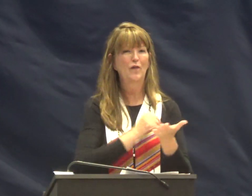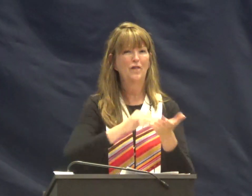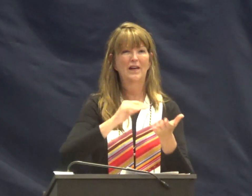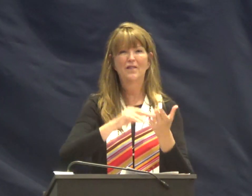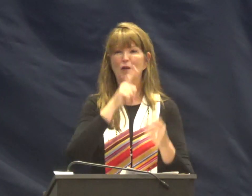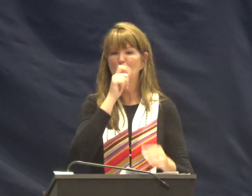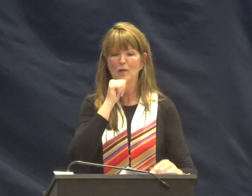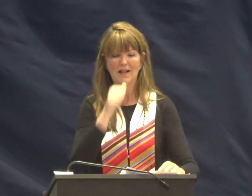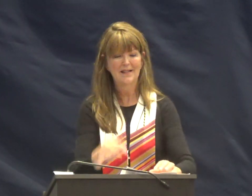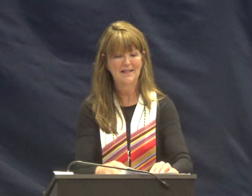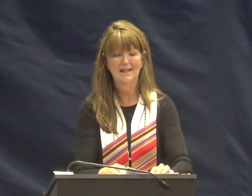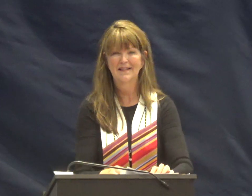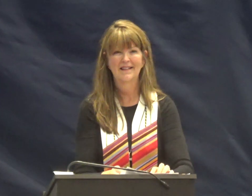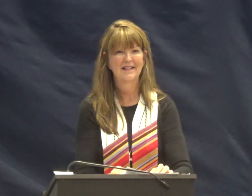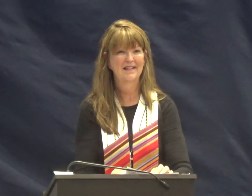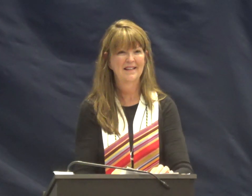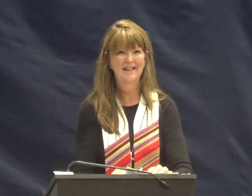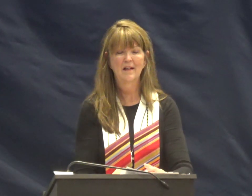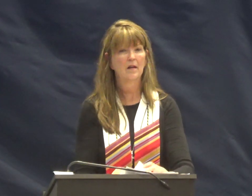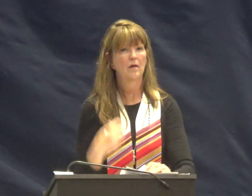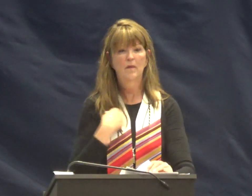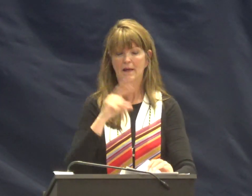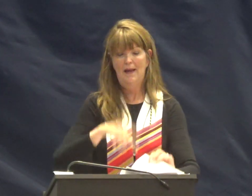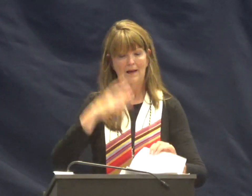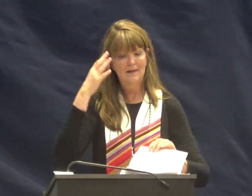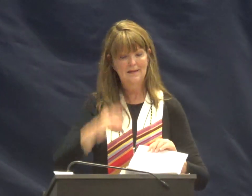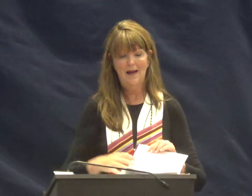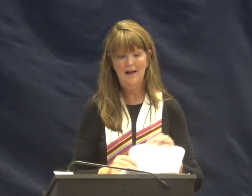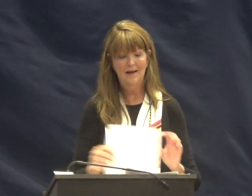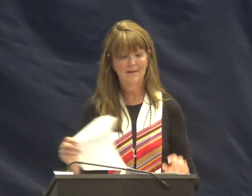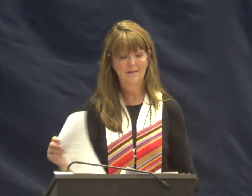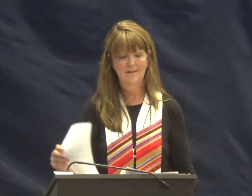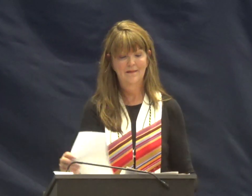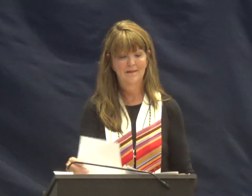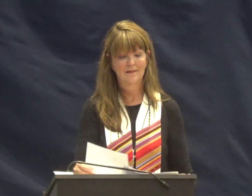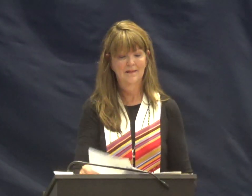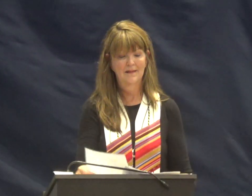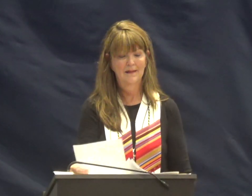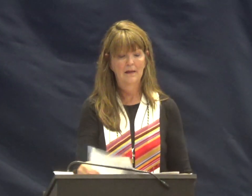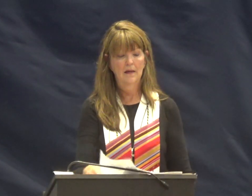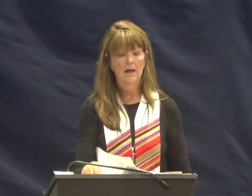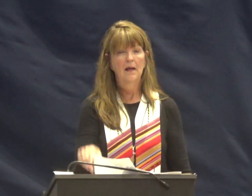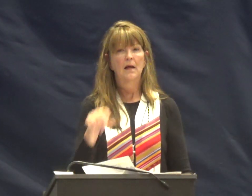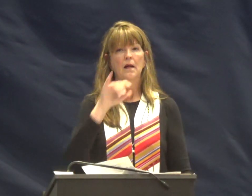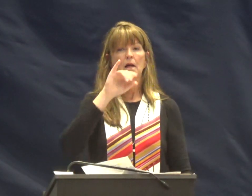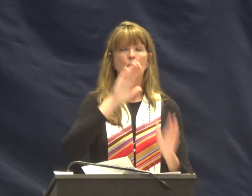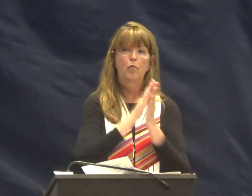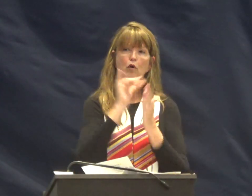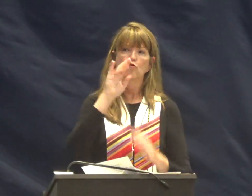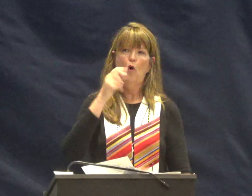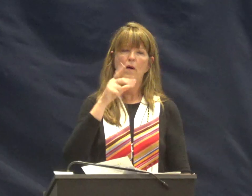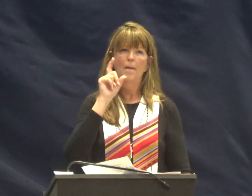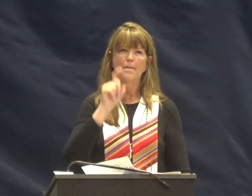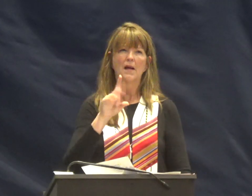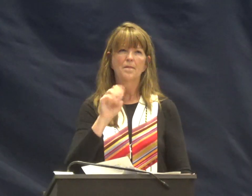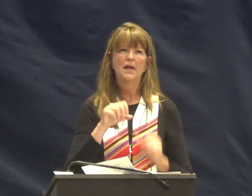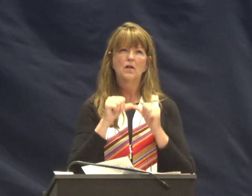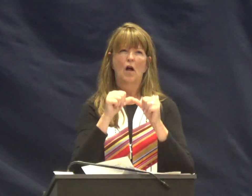on sackcloth and ashes and repented. We do not make the decisions of who God forgives at all.